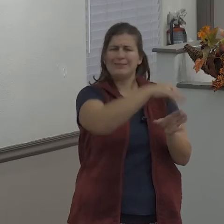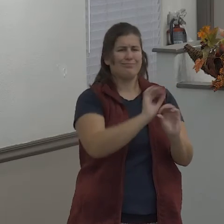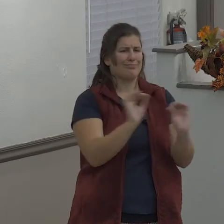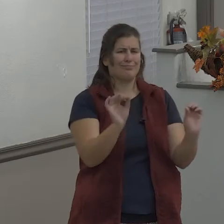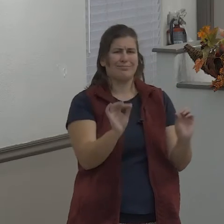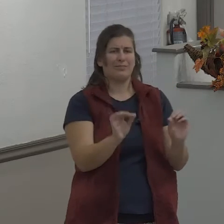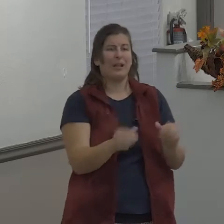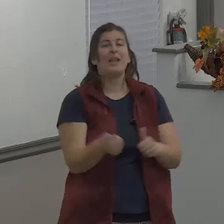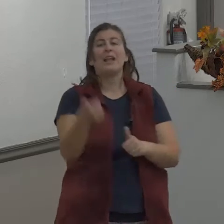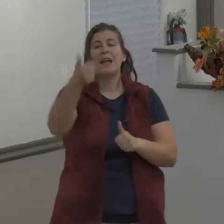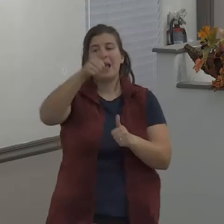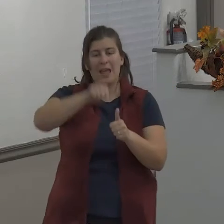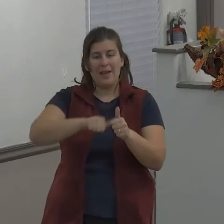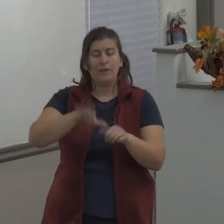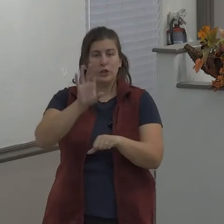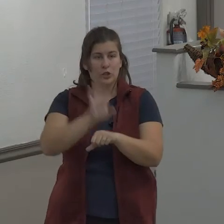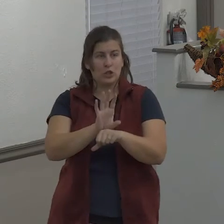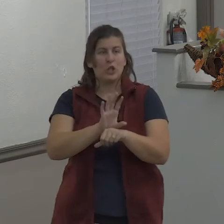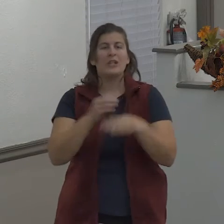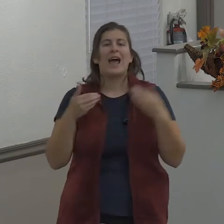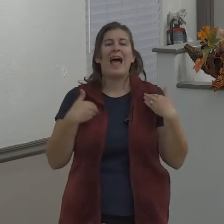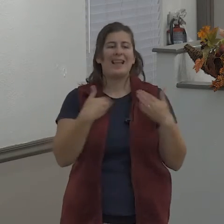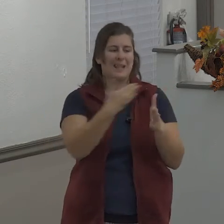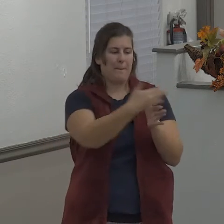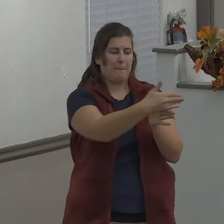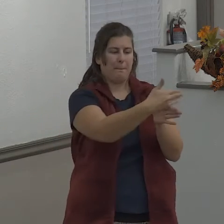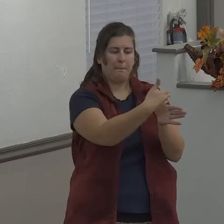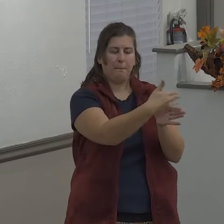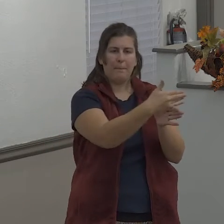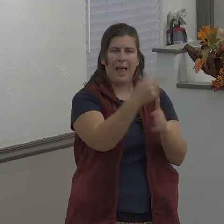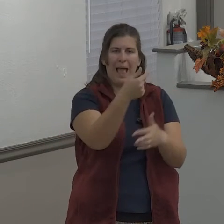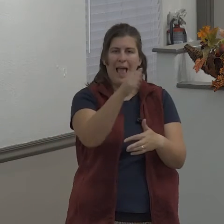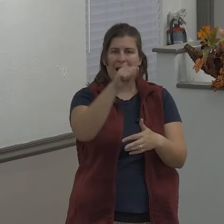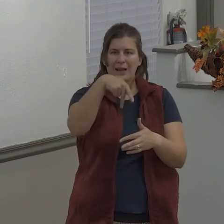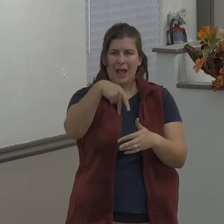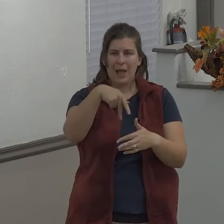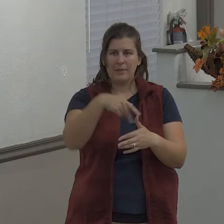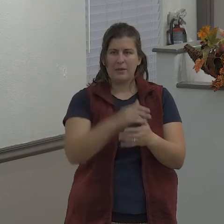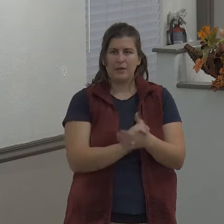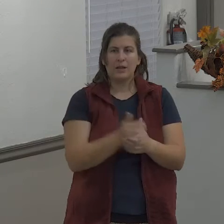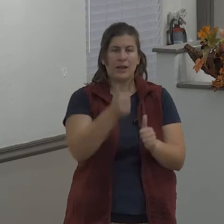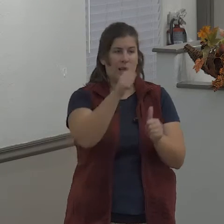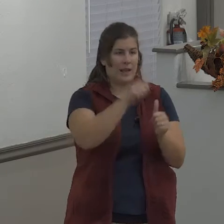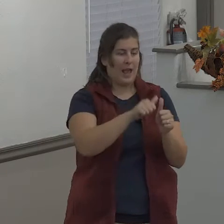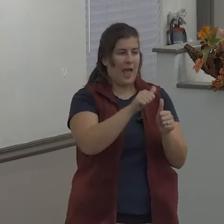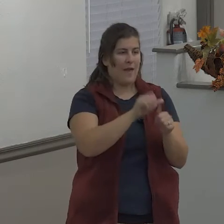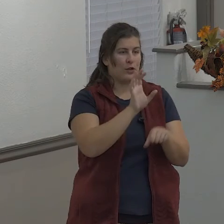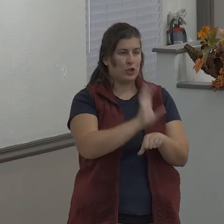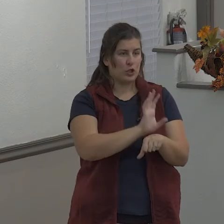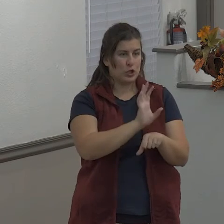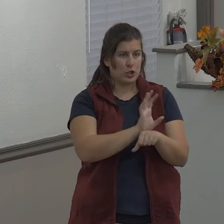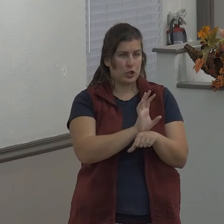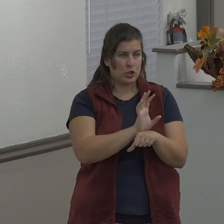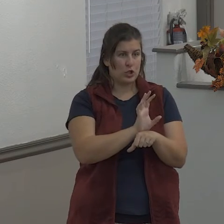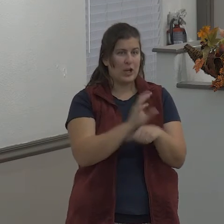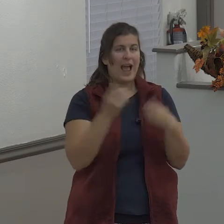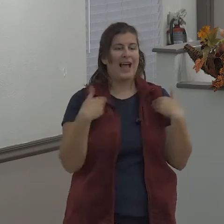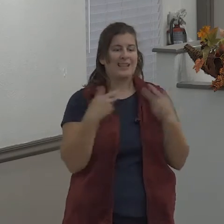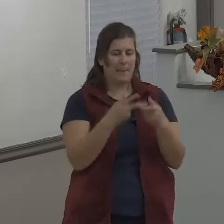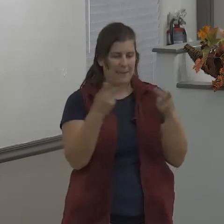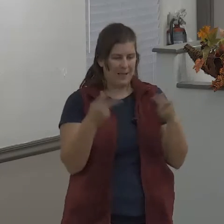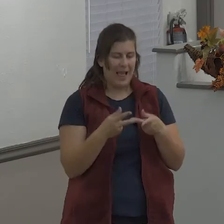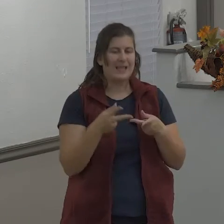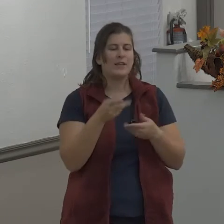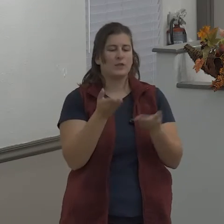In every church there's a gap. Every church. In every church, there's a place of service that needs